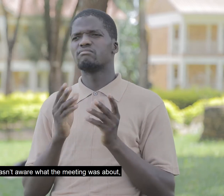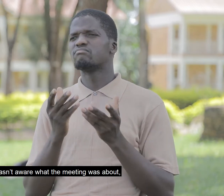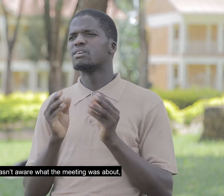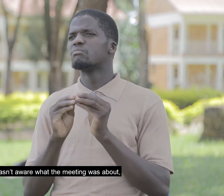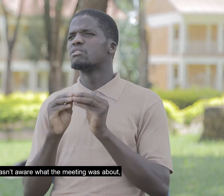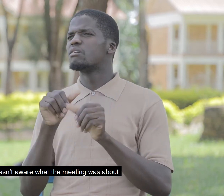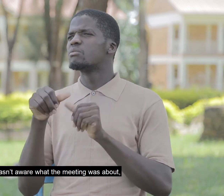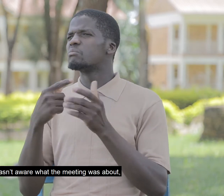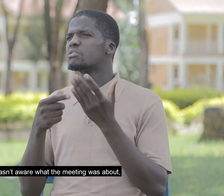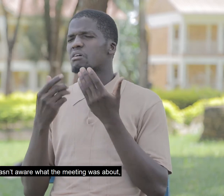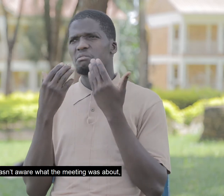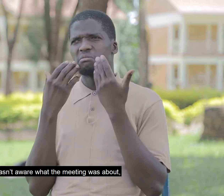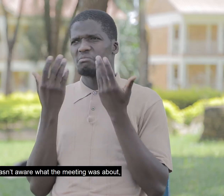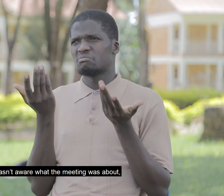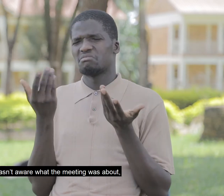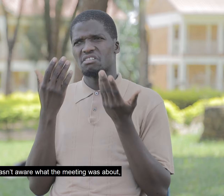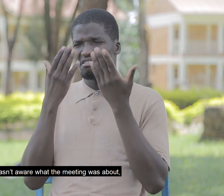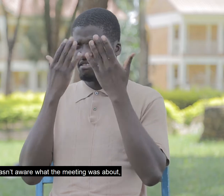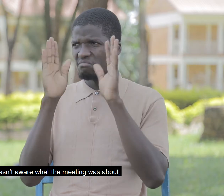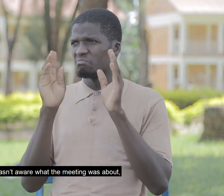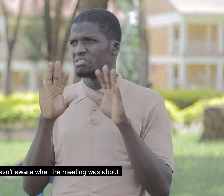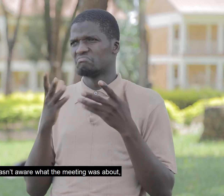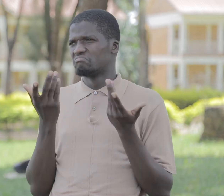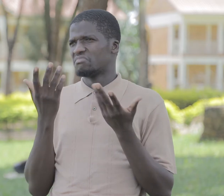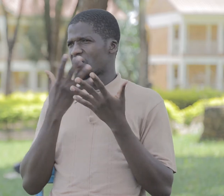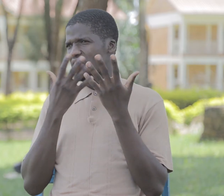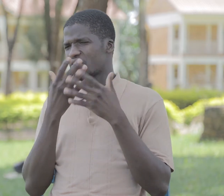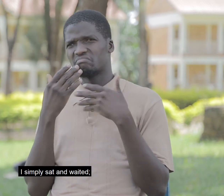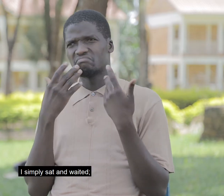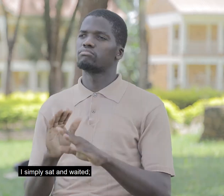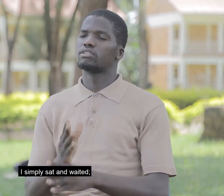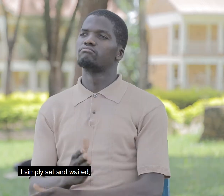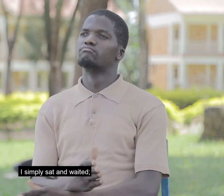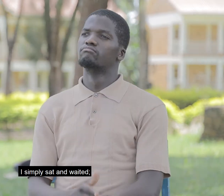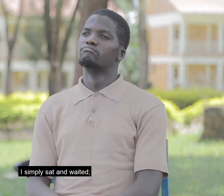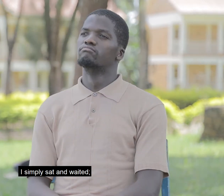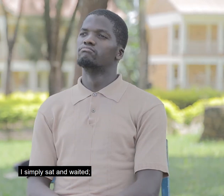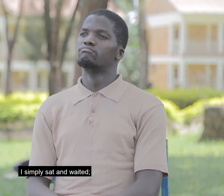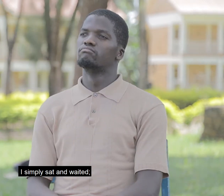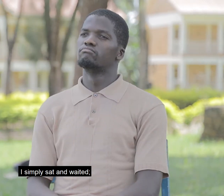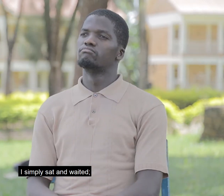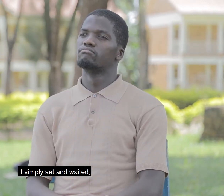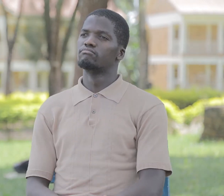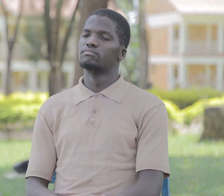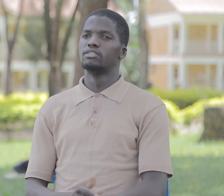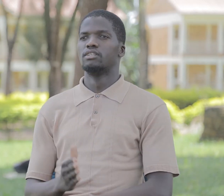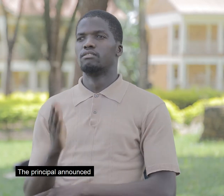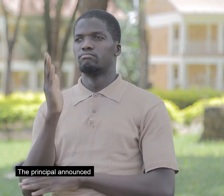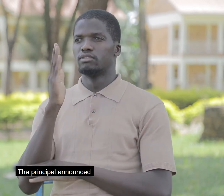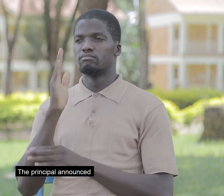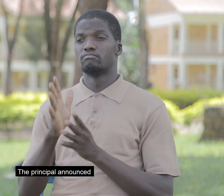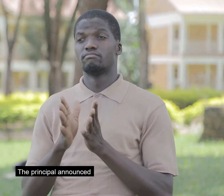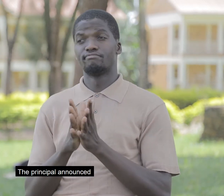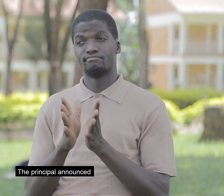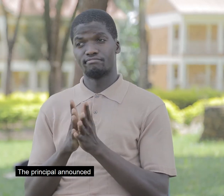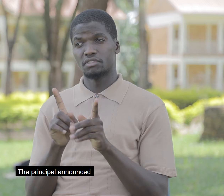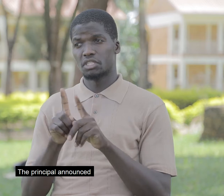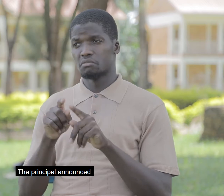I wasn't aware what the meeting was about and simply sat and waited. The principal announced